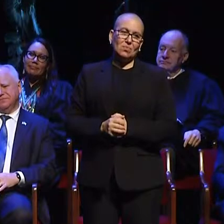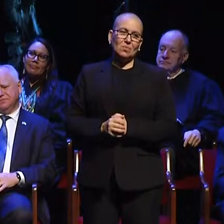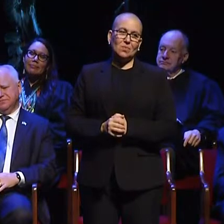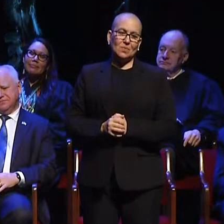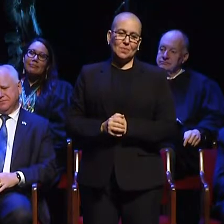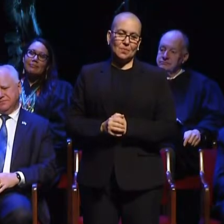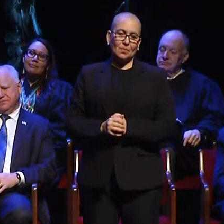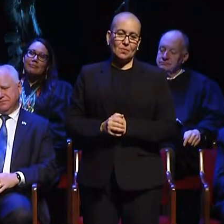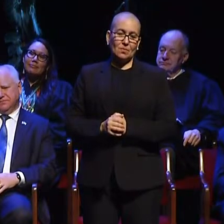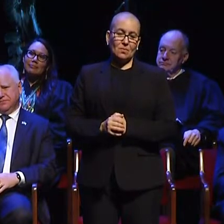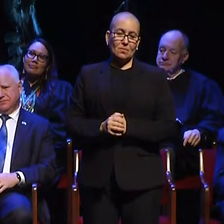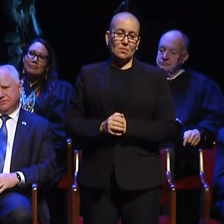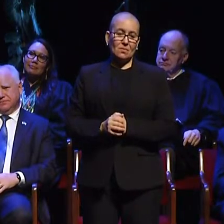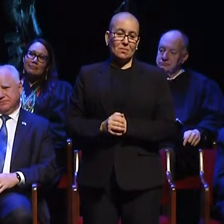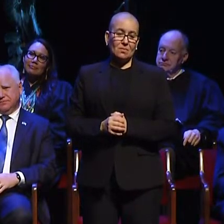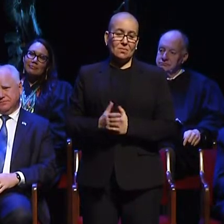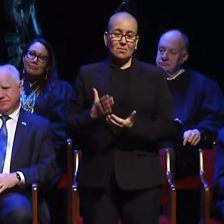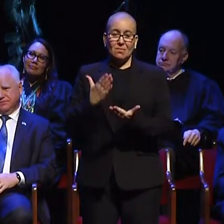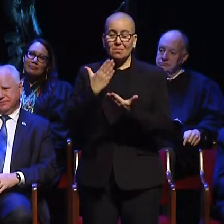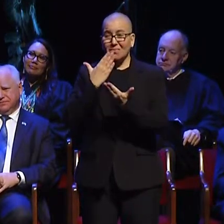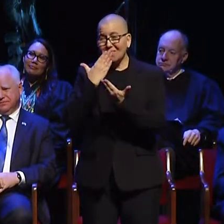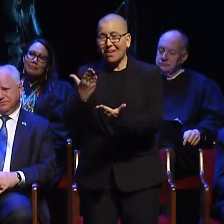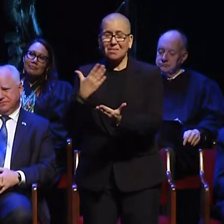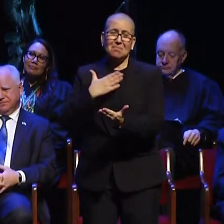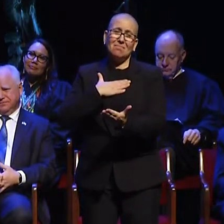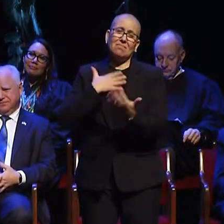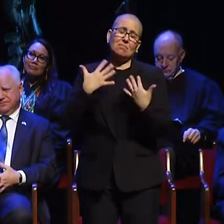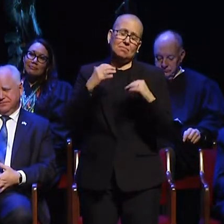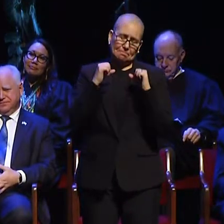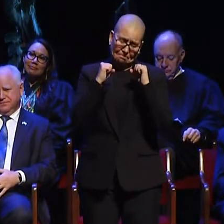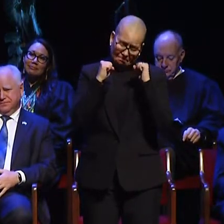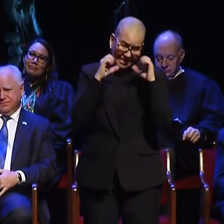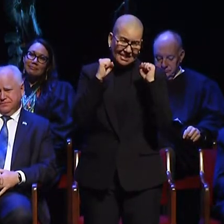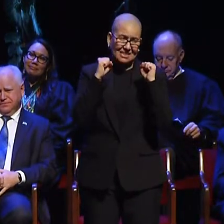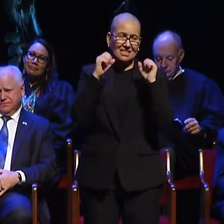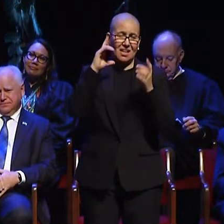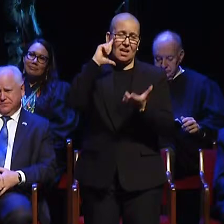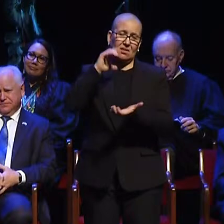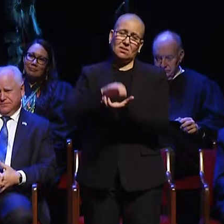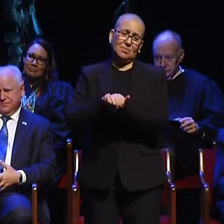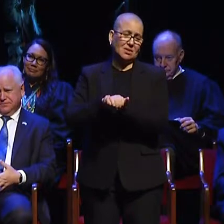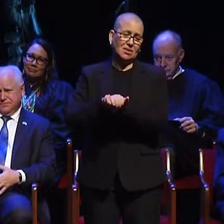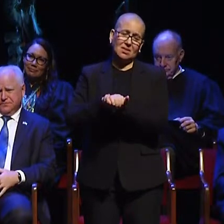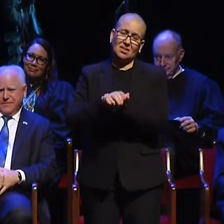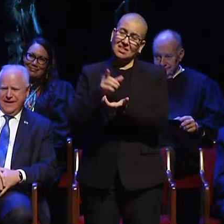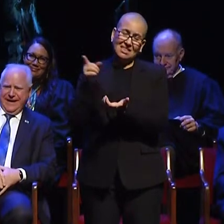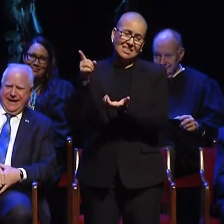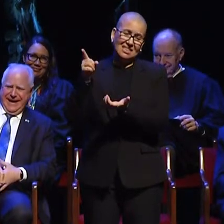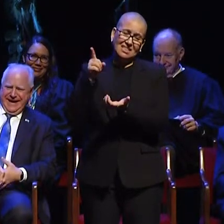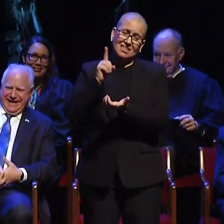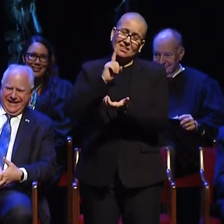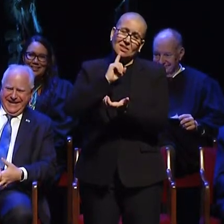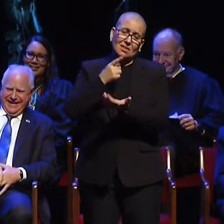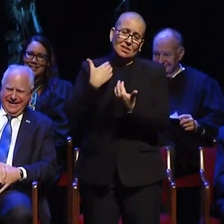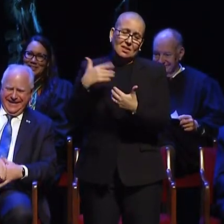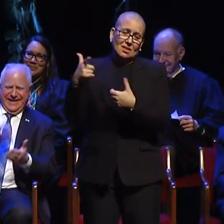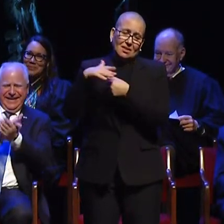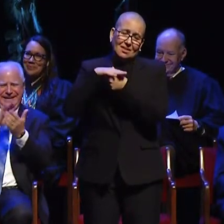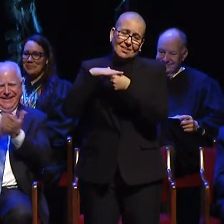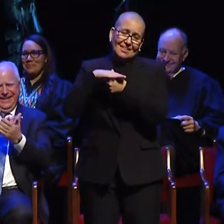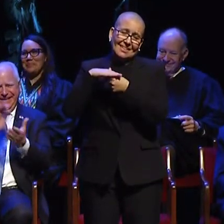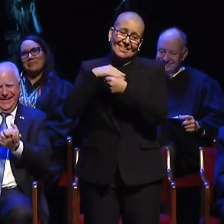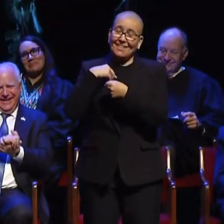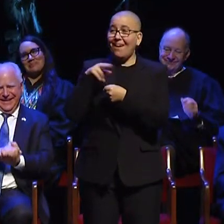And thank you to my amazing husband, who is my local celebrity crush, and I got to marry him.